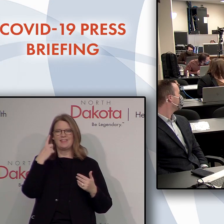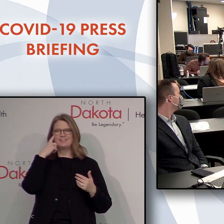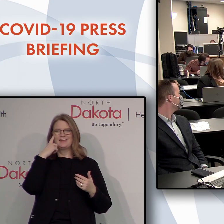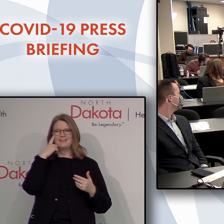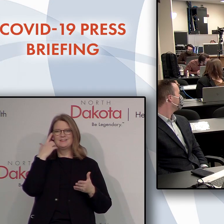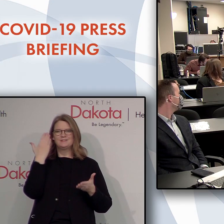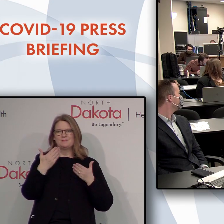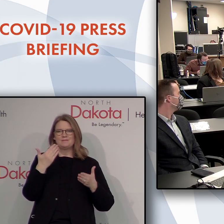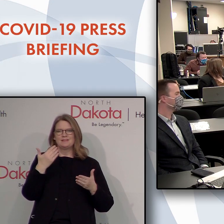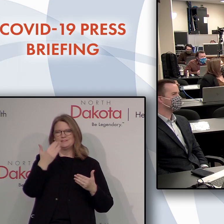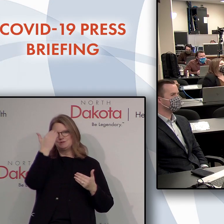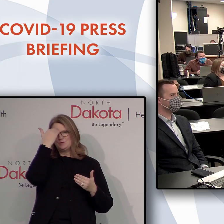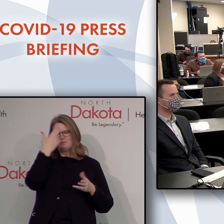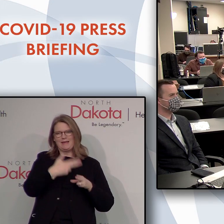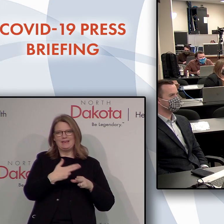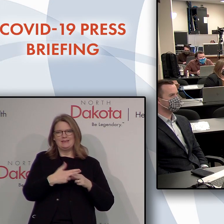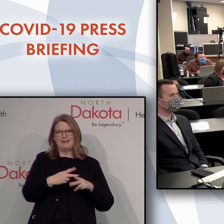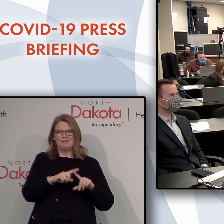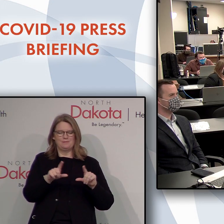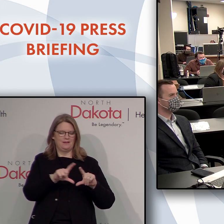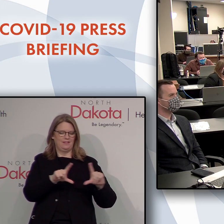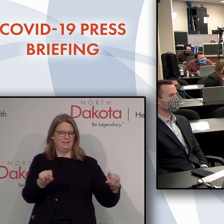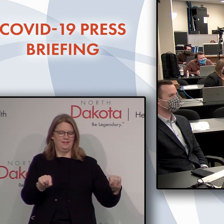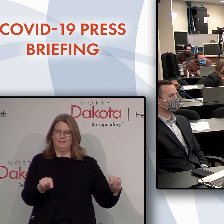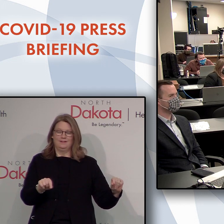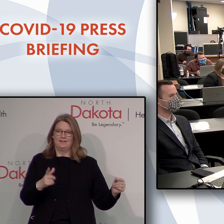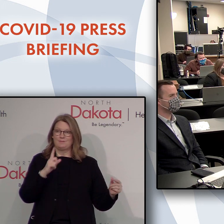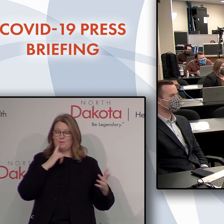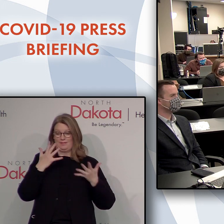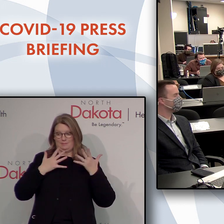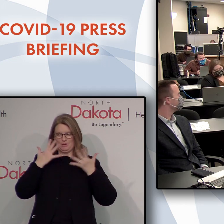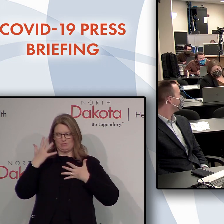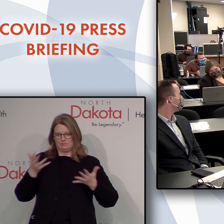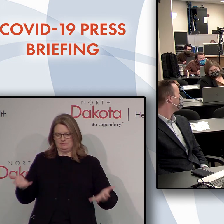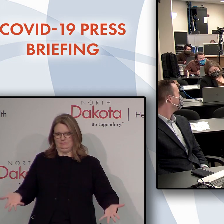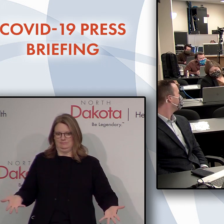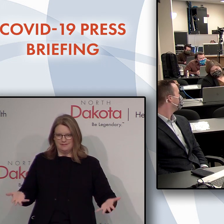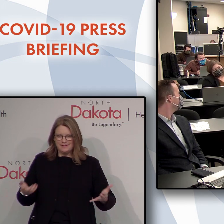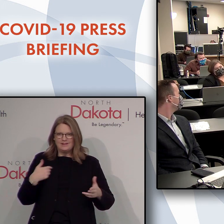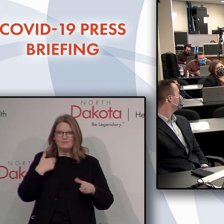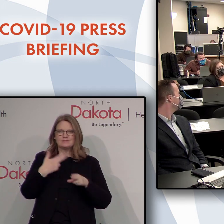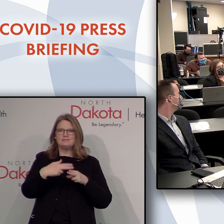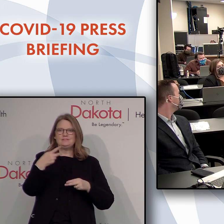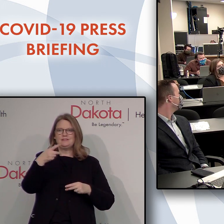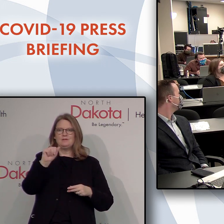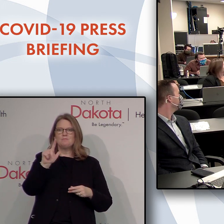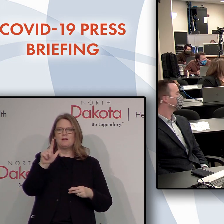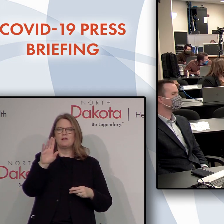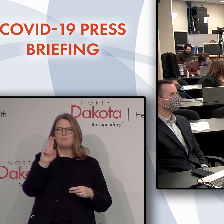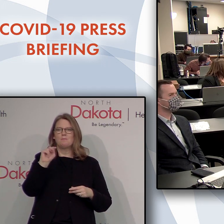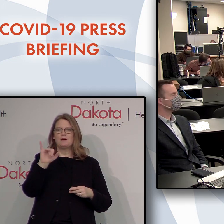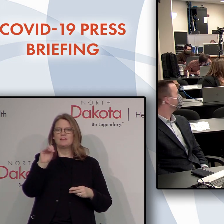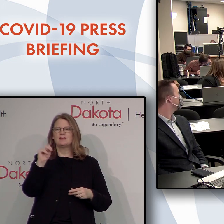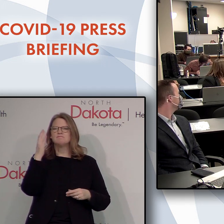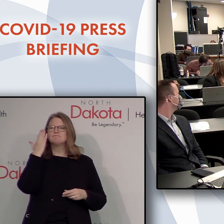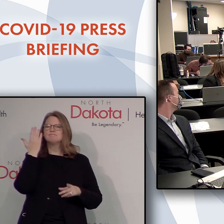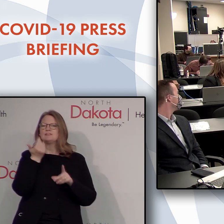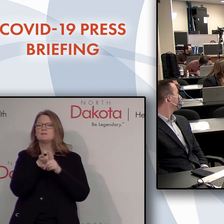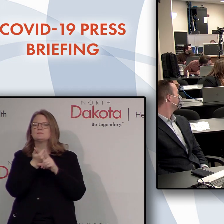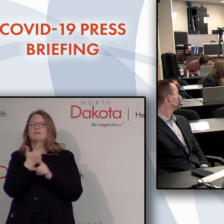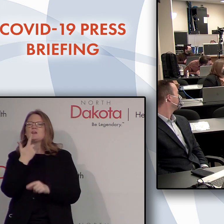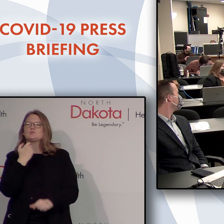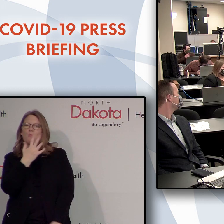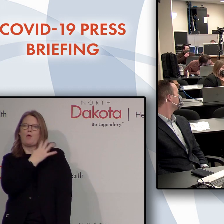thought you might have had it down by now. I actually had it down by now. I'm really embarrassed, but I was going to call you Paul Bunyan. He's sporting the red plaid today, but